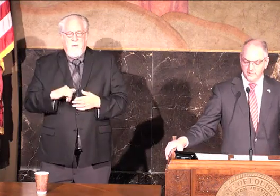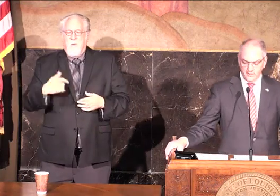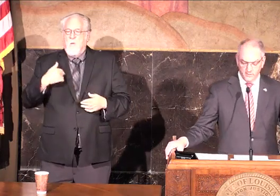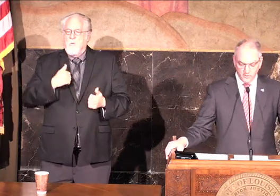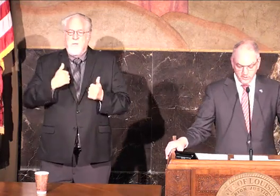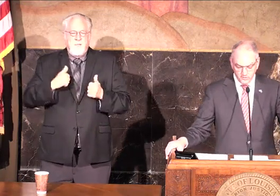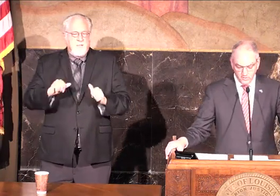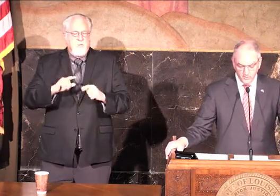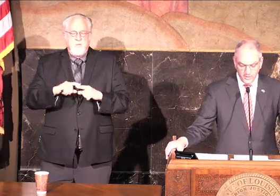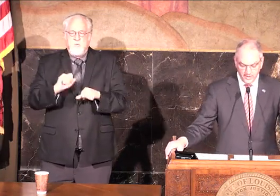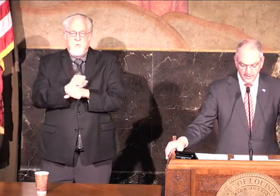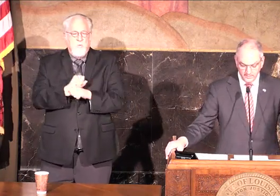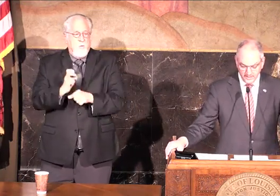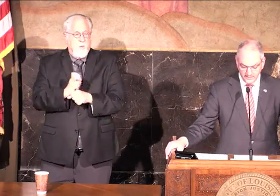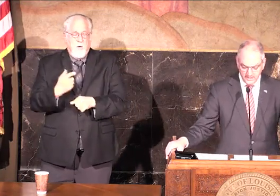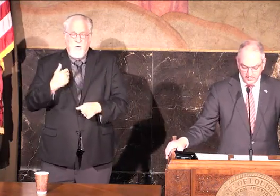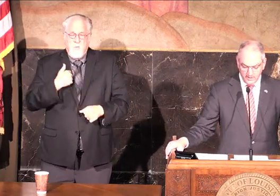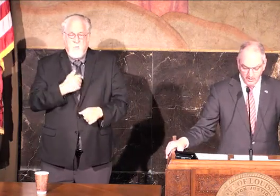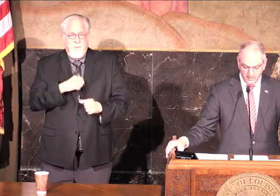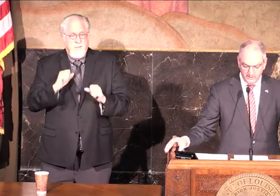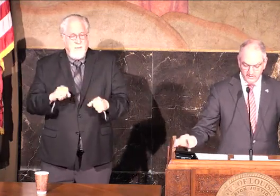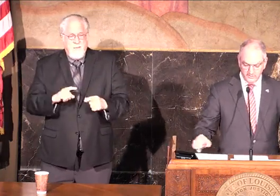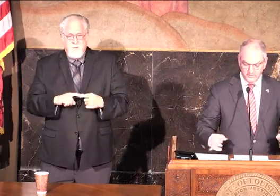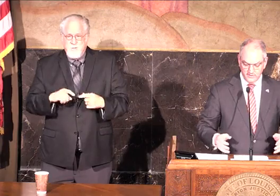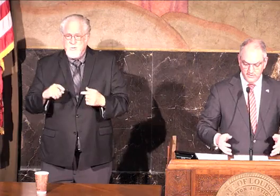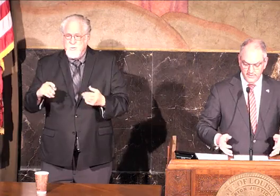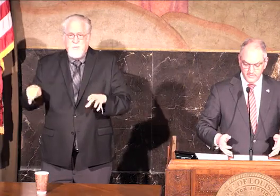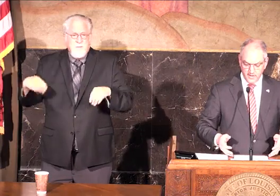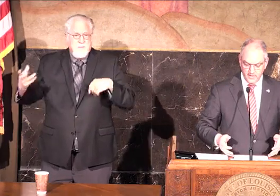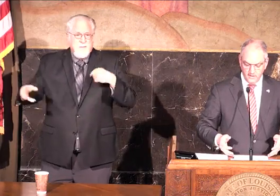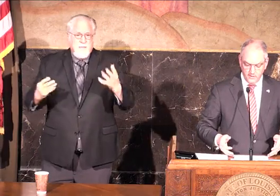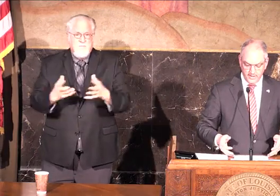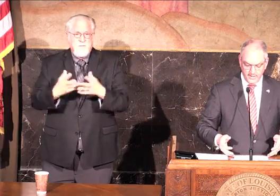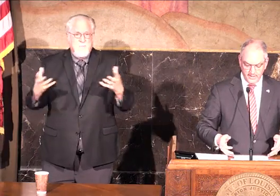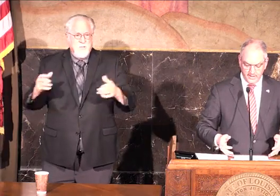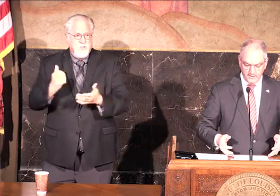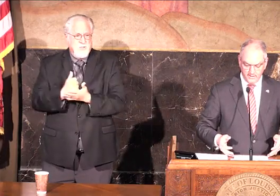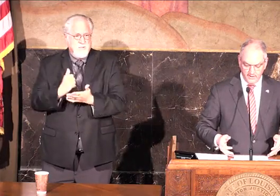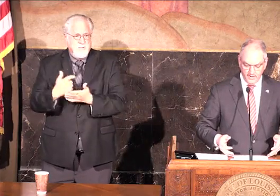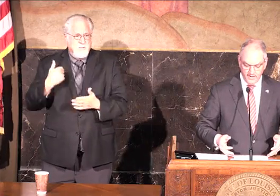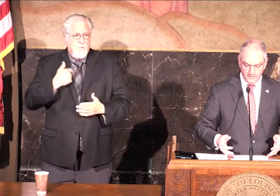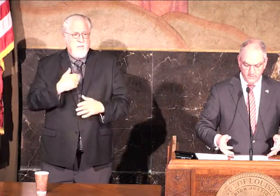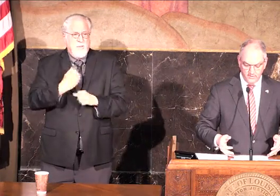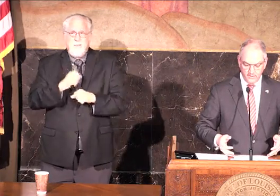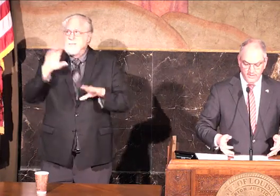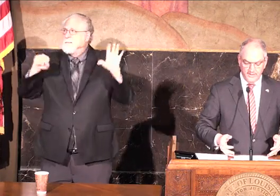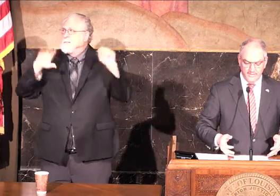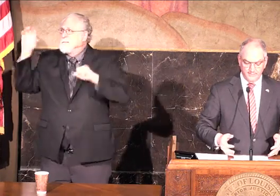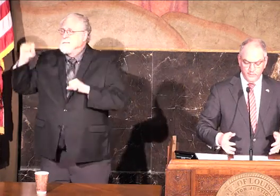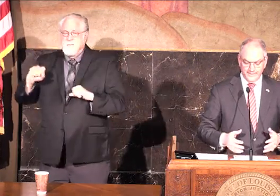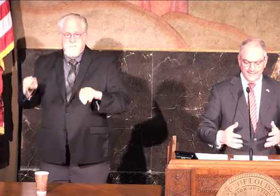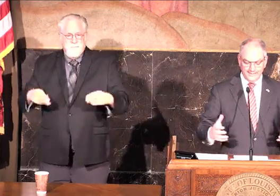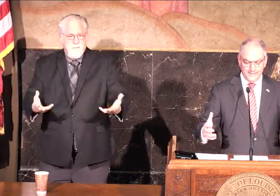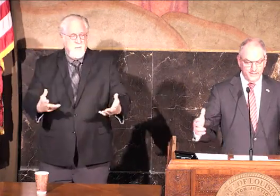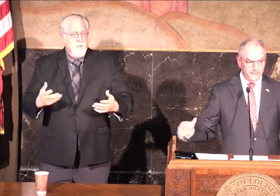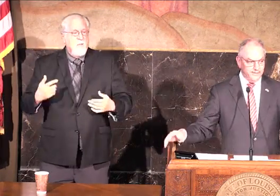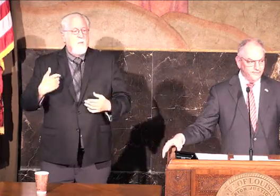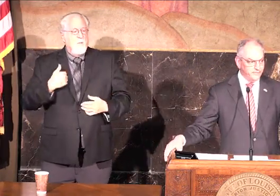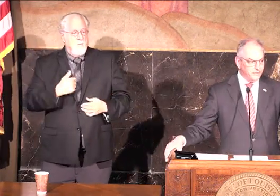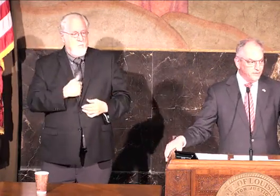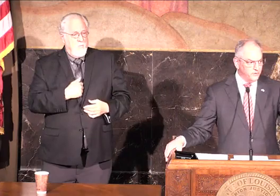going to continue to work as hard as we can to make available all of the assistance that we can get our hands on. We did